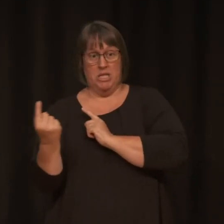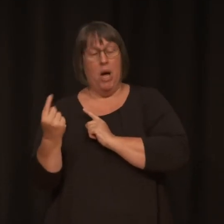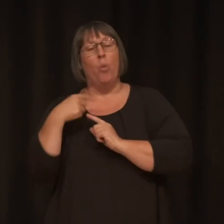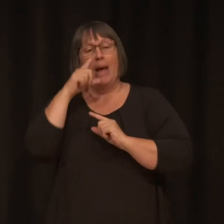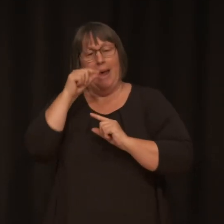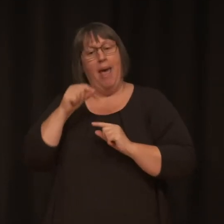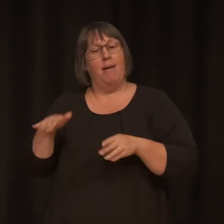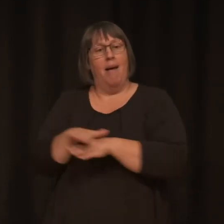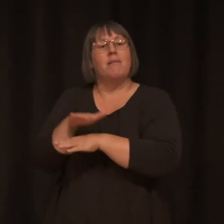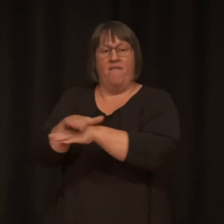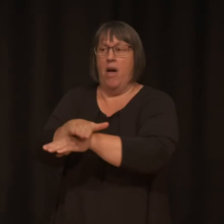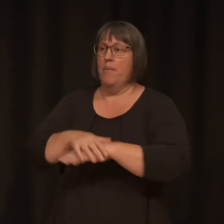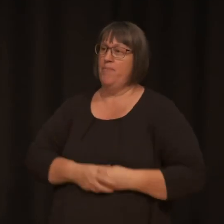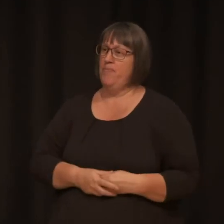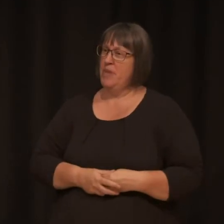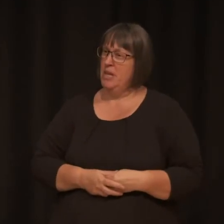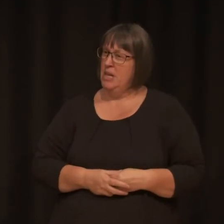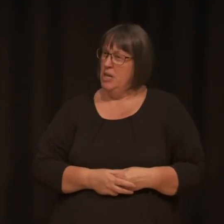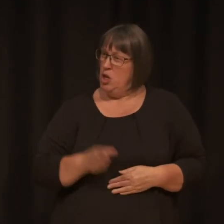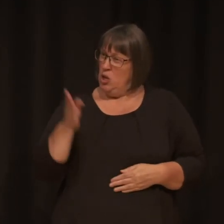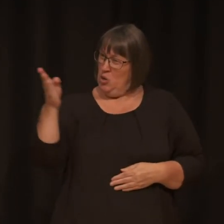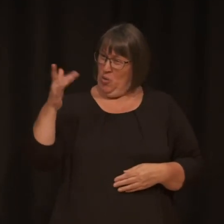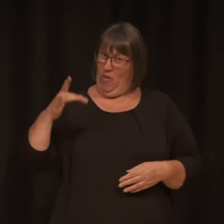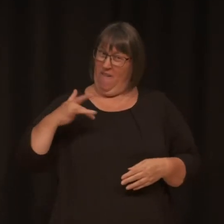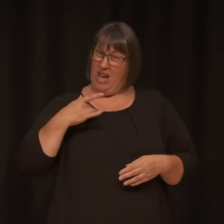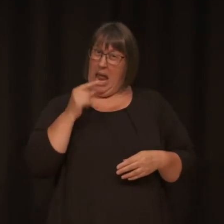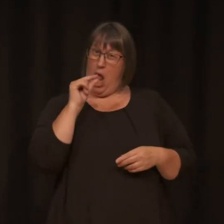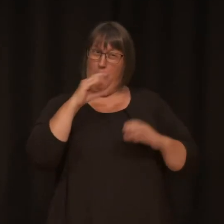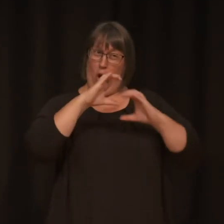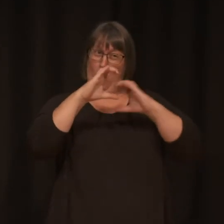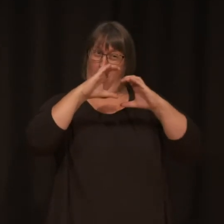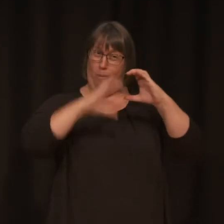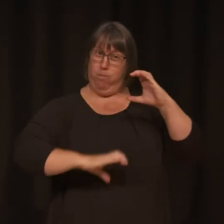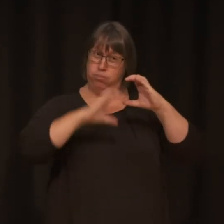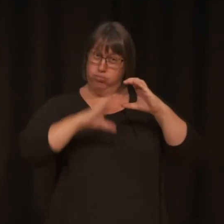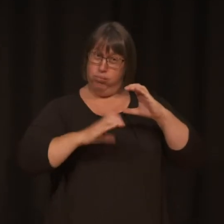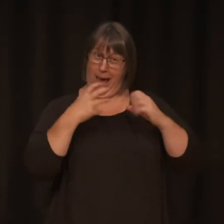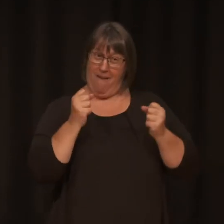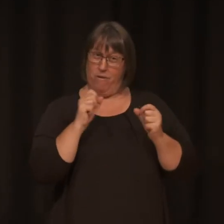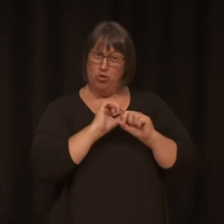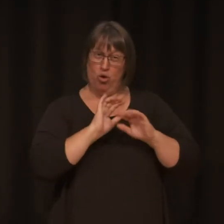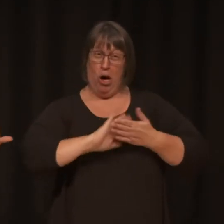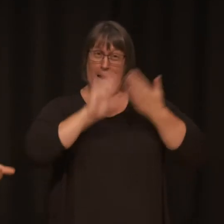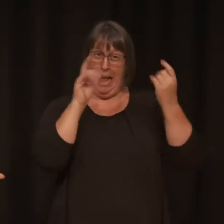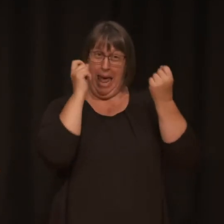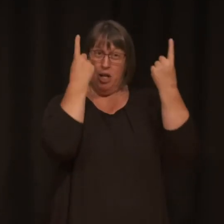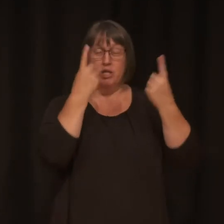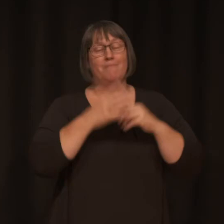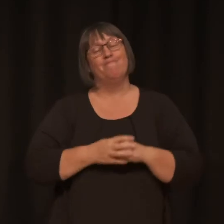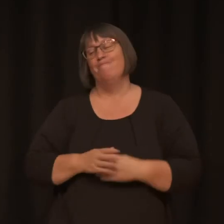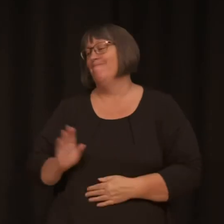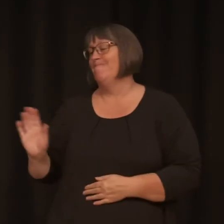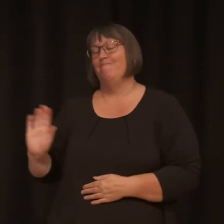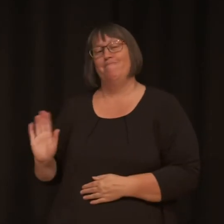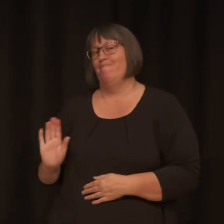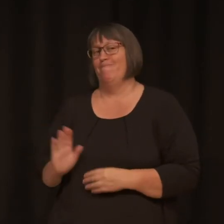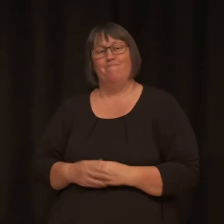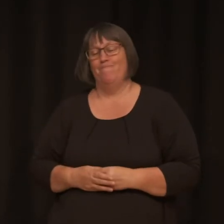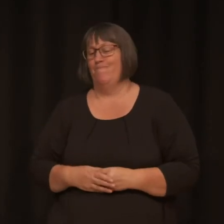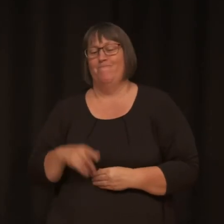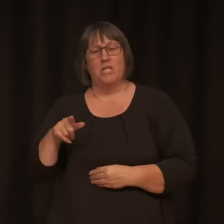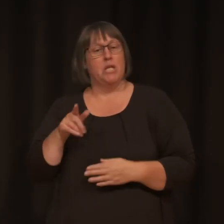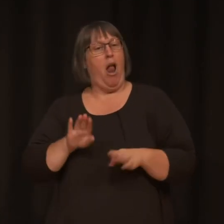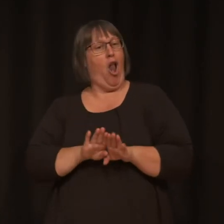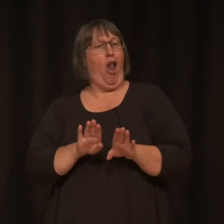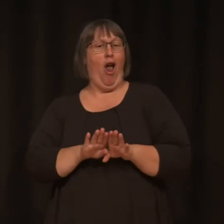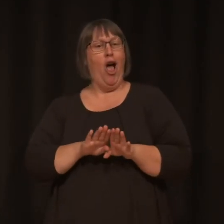to some misunderstandings? No, I think actually really just the reality. There will be